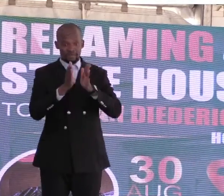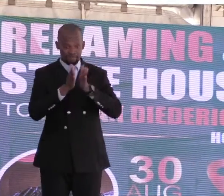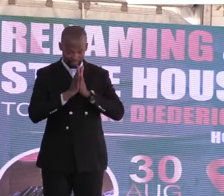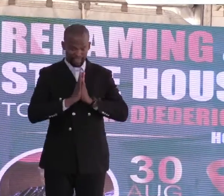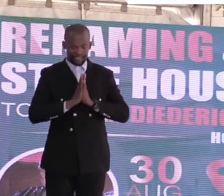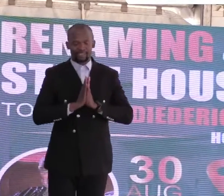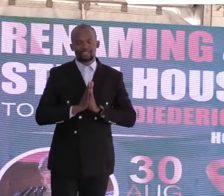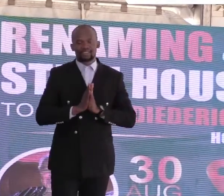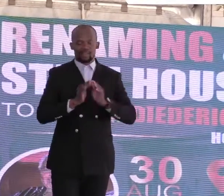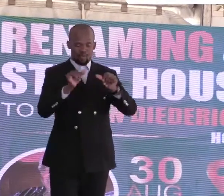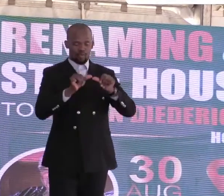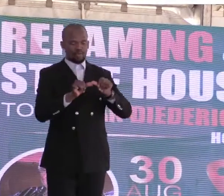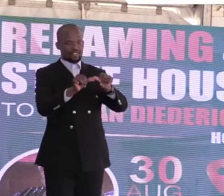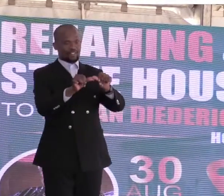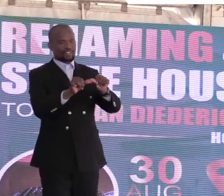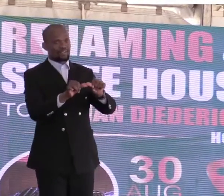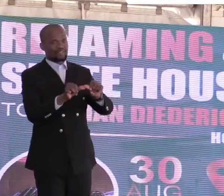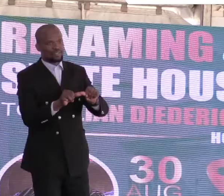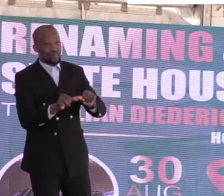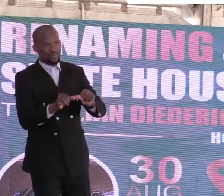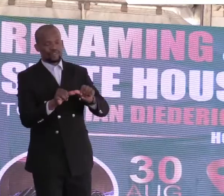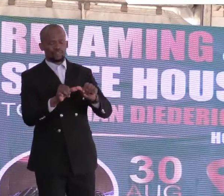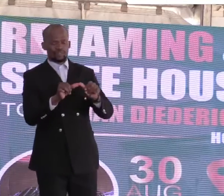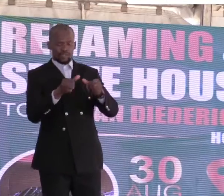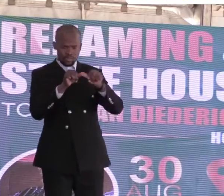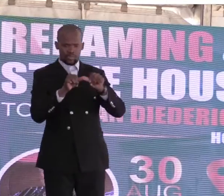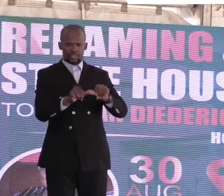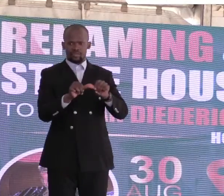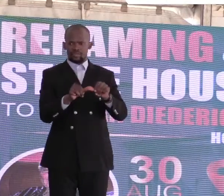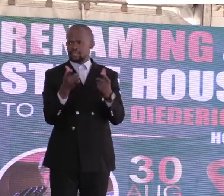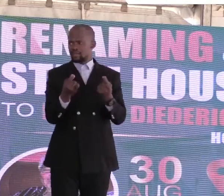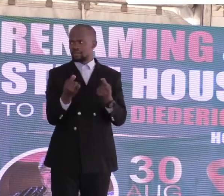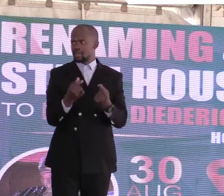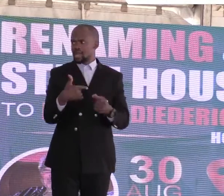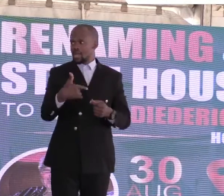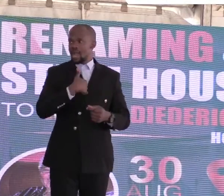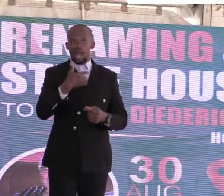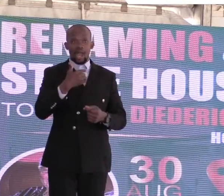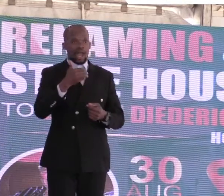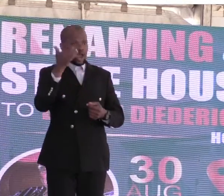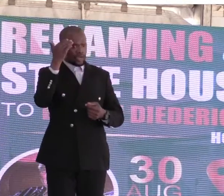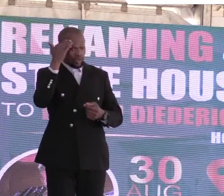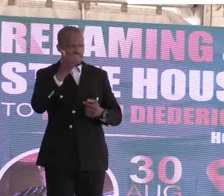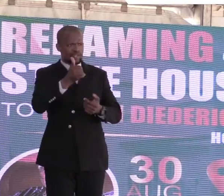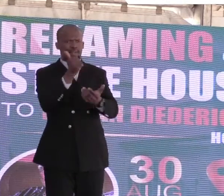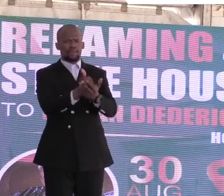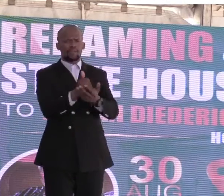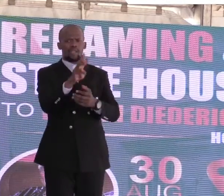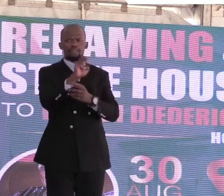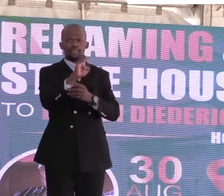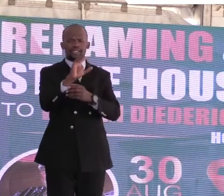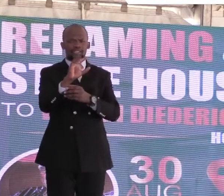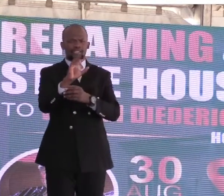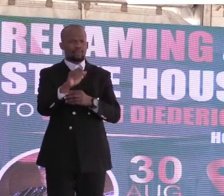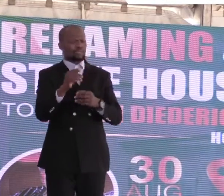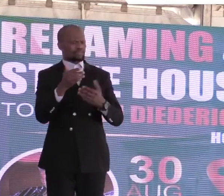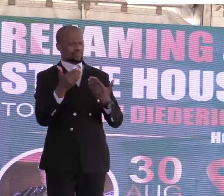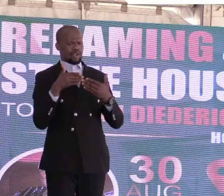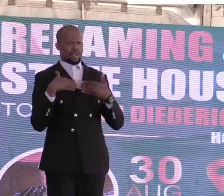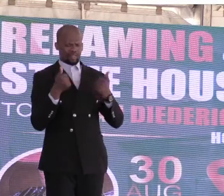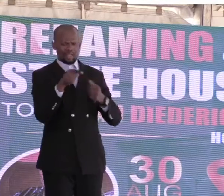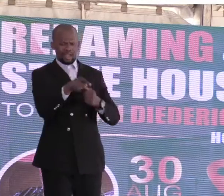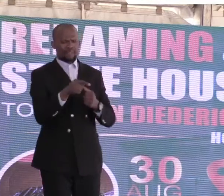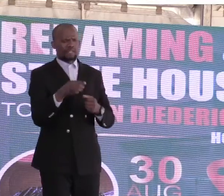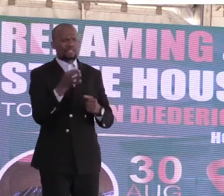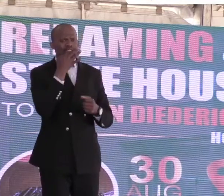continue sticking to our non-pharmaceutical intervention. Ndiyaqonda beningazohlala phantsi u-MEC wakwa-health elapha athi andithethanga nto ngale